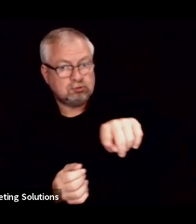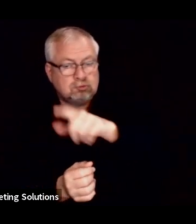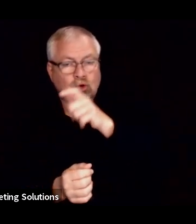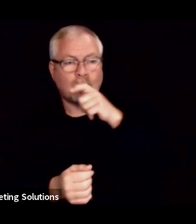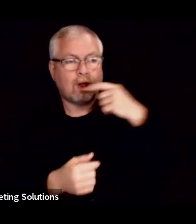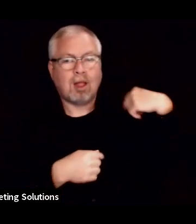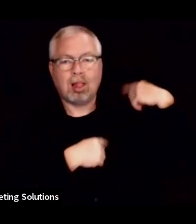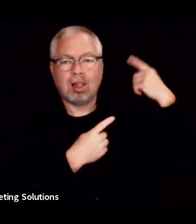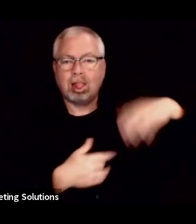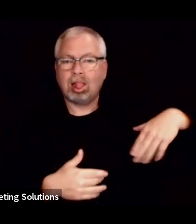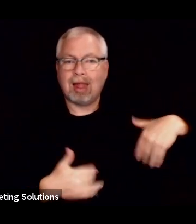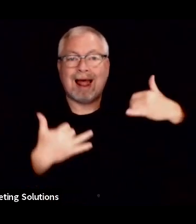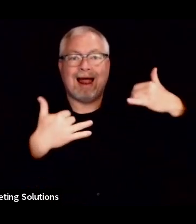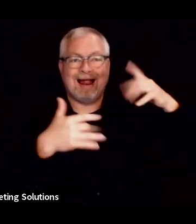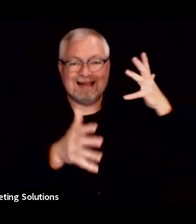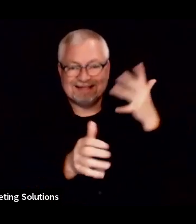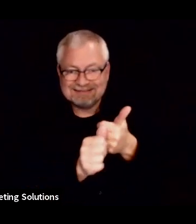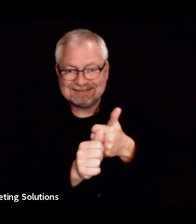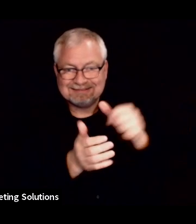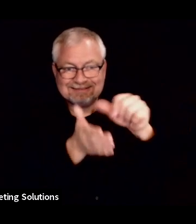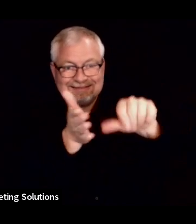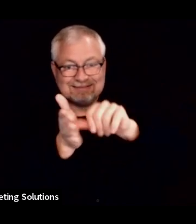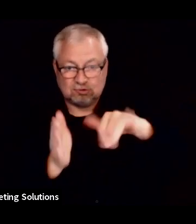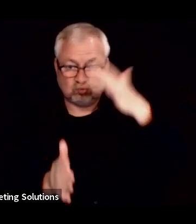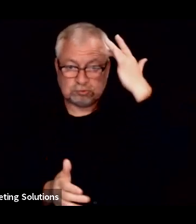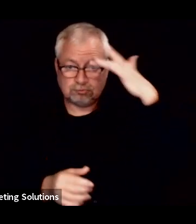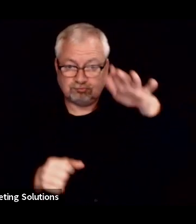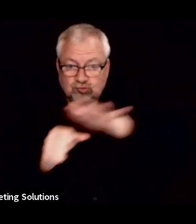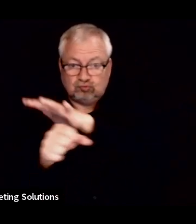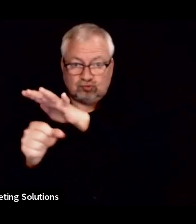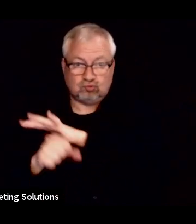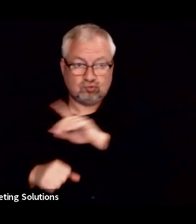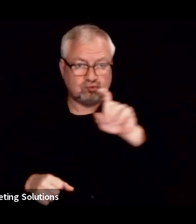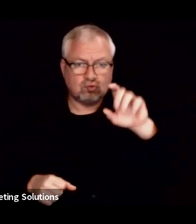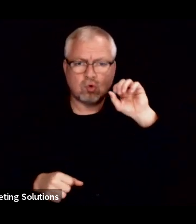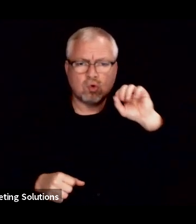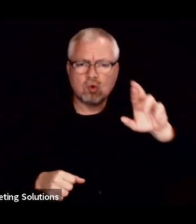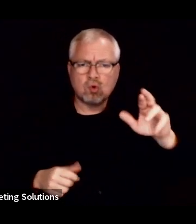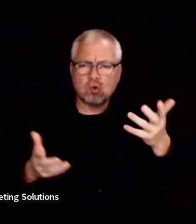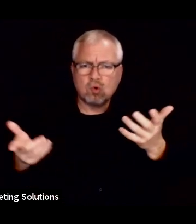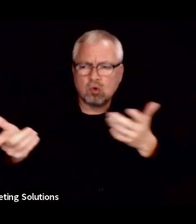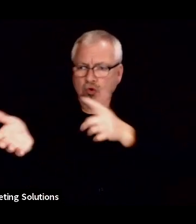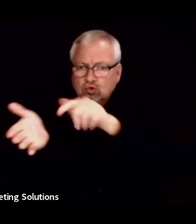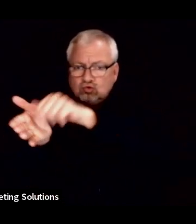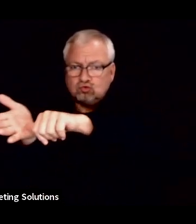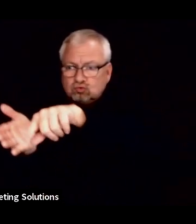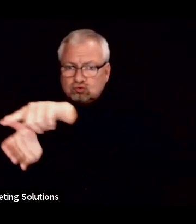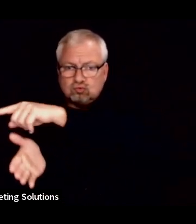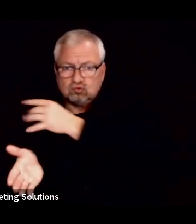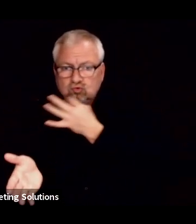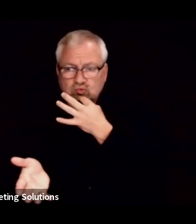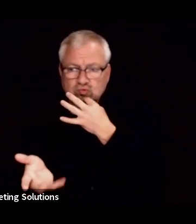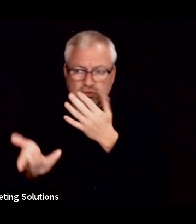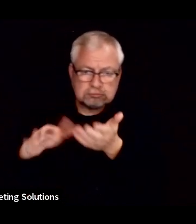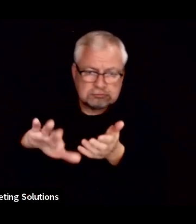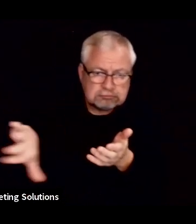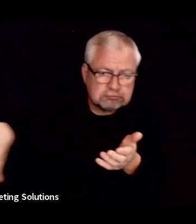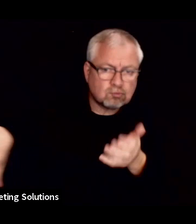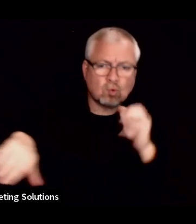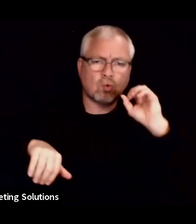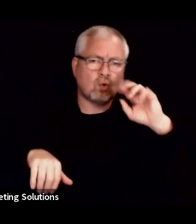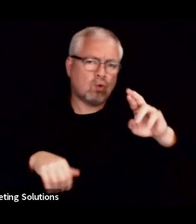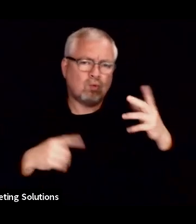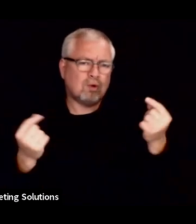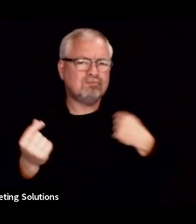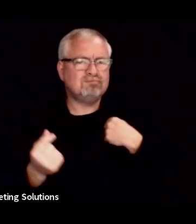we've opened up our hospitals to surgeries too soon, and just to the impact of the broader pandemic on these hospitals that are apparently filling up.